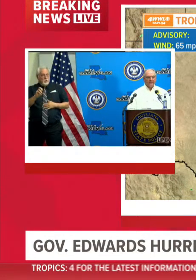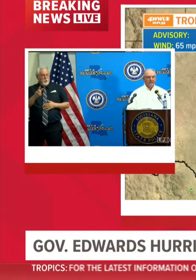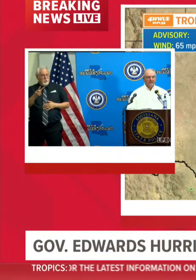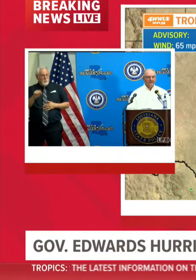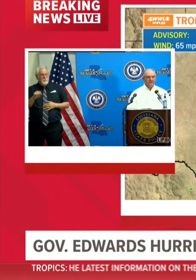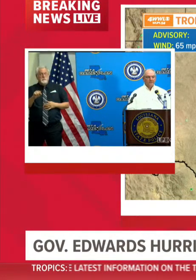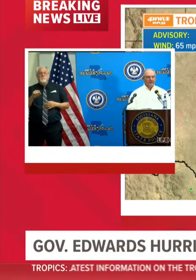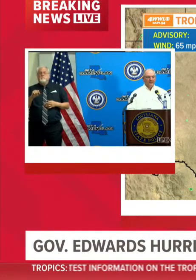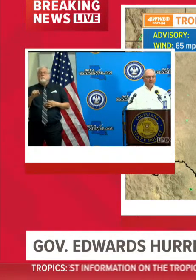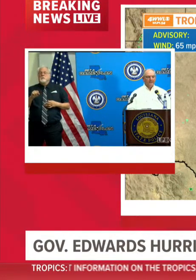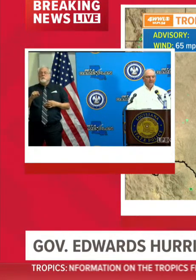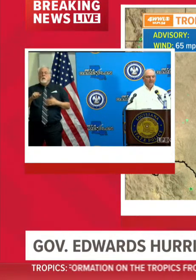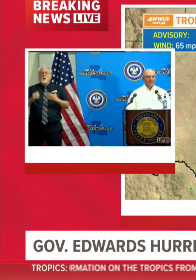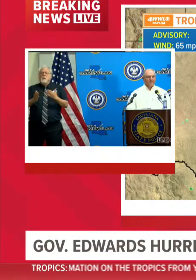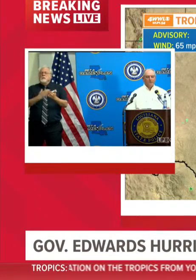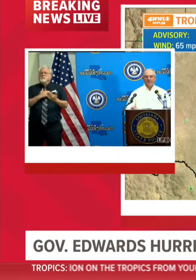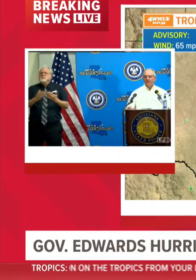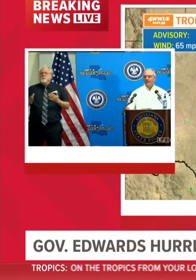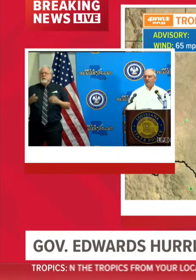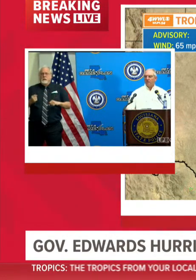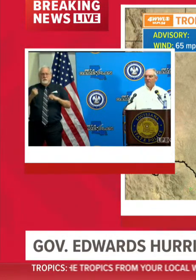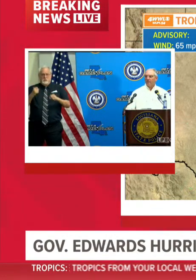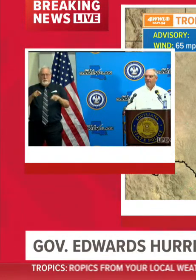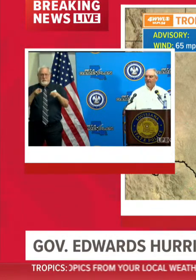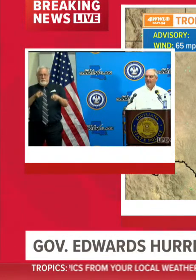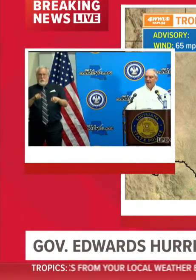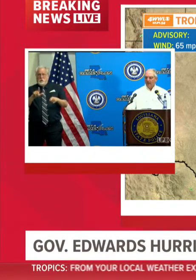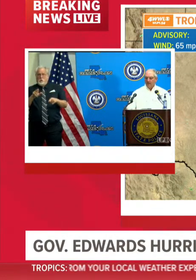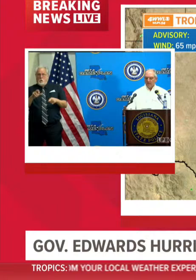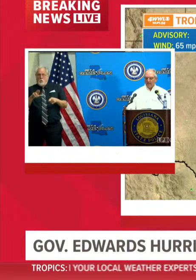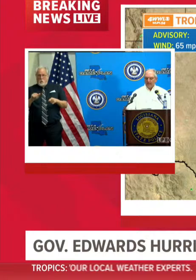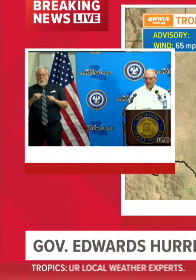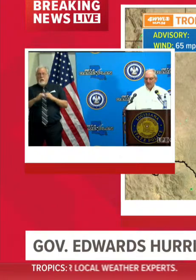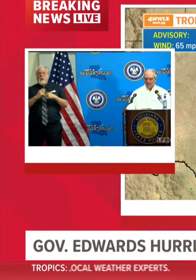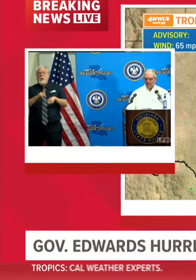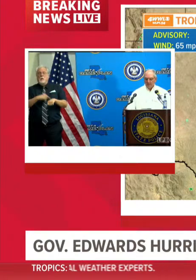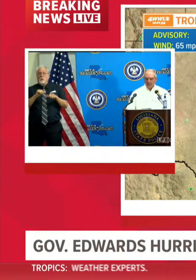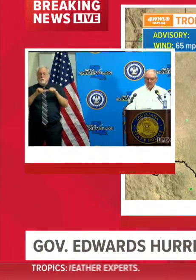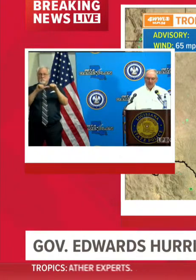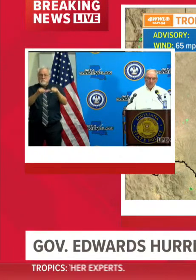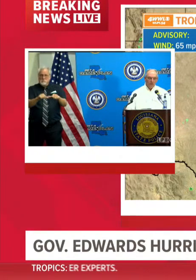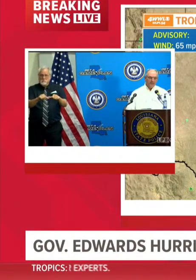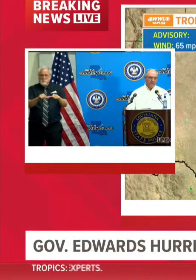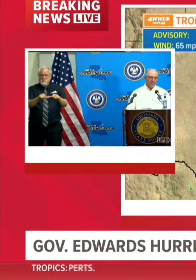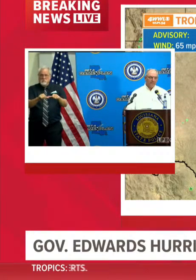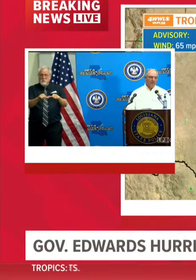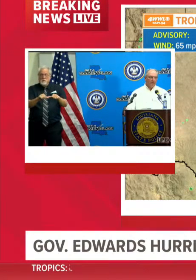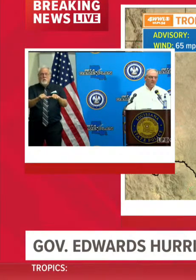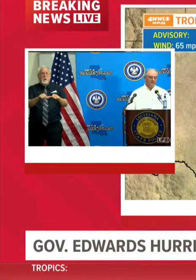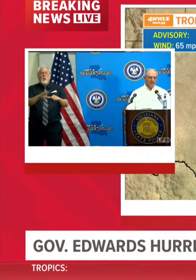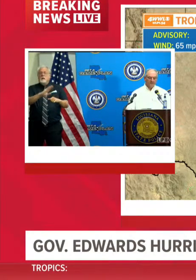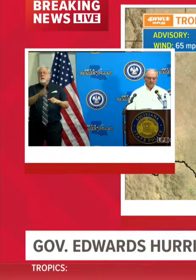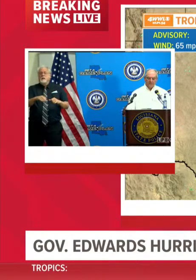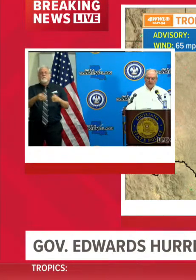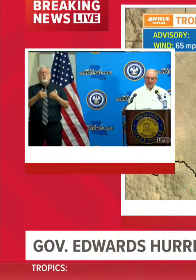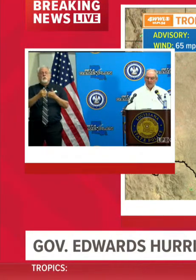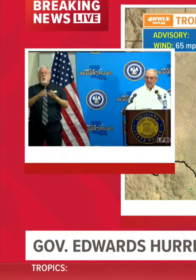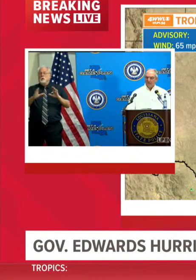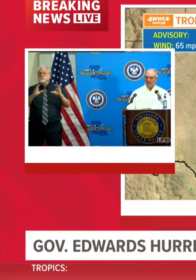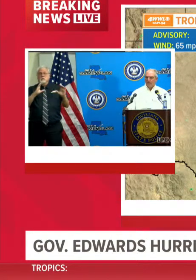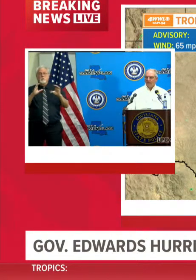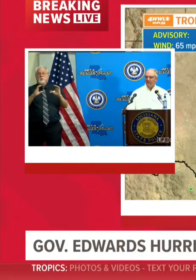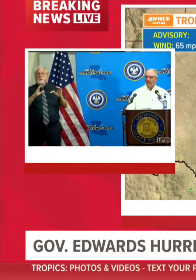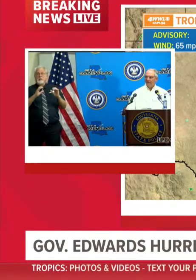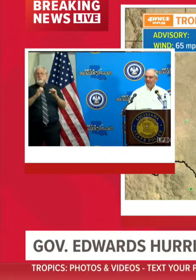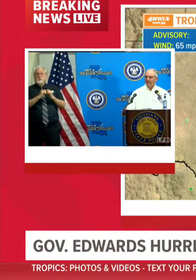that despite the strength of that storm and how long it lasted, we never lost